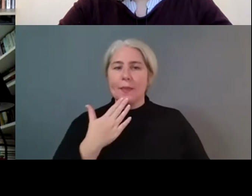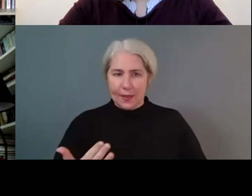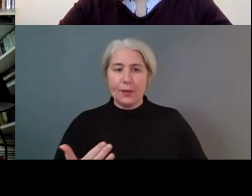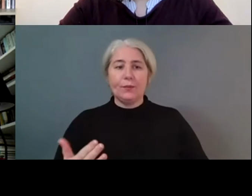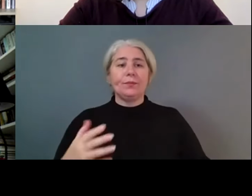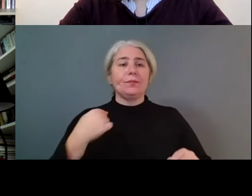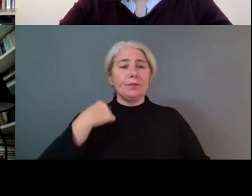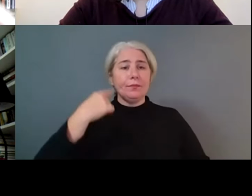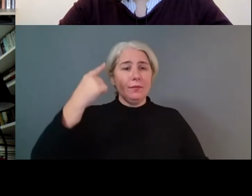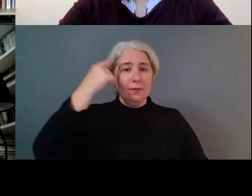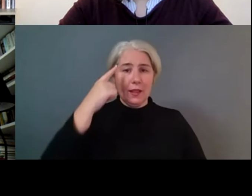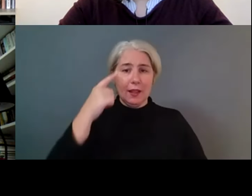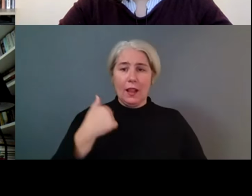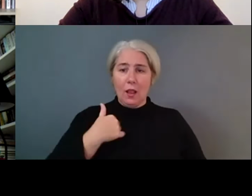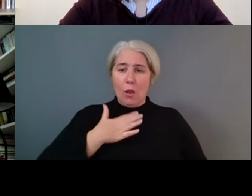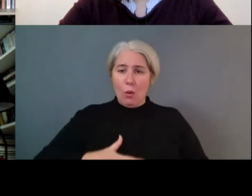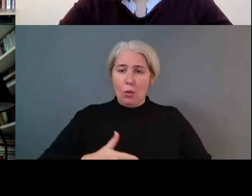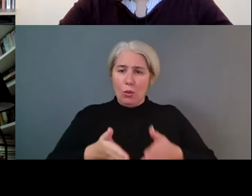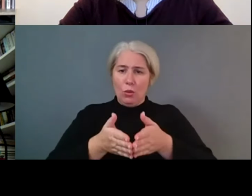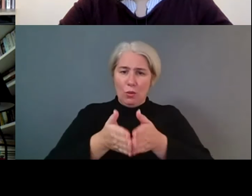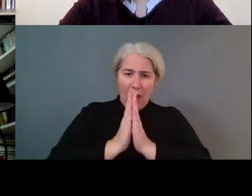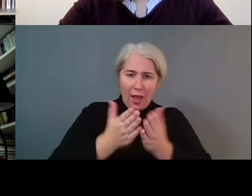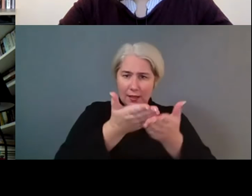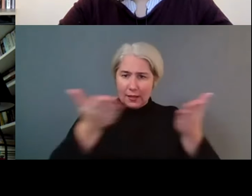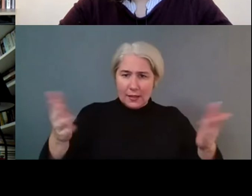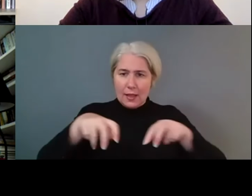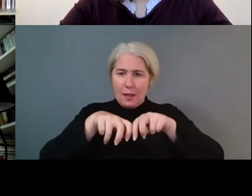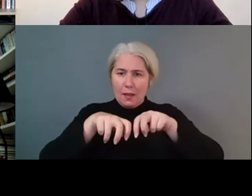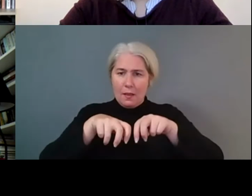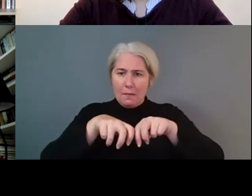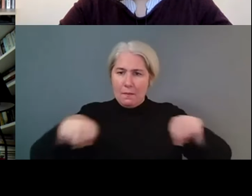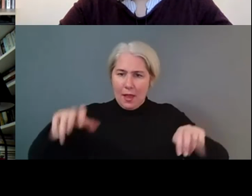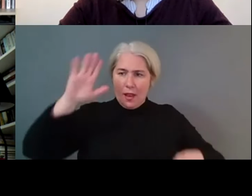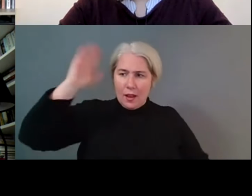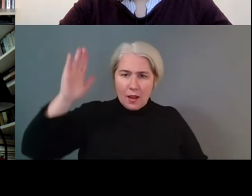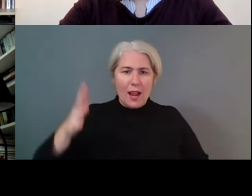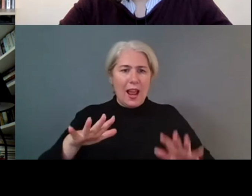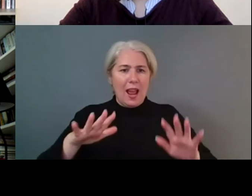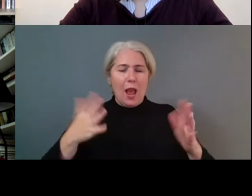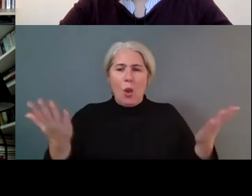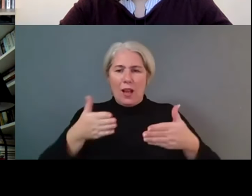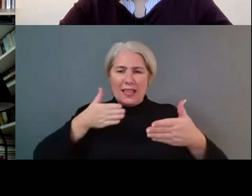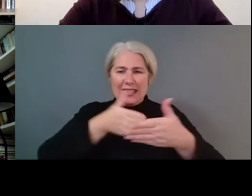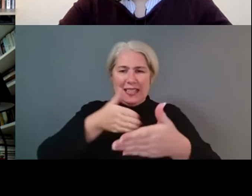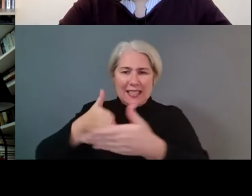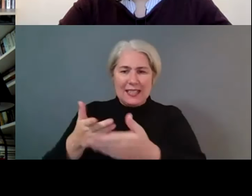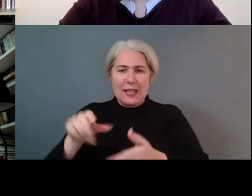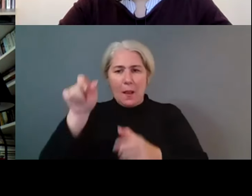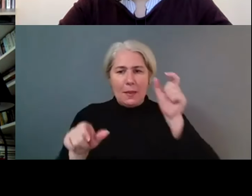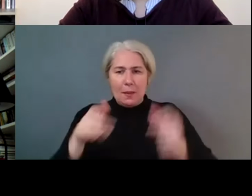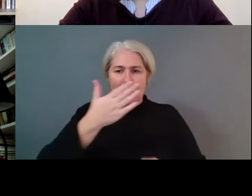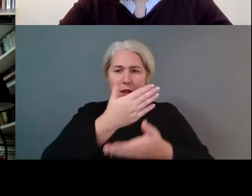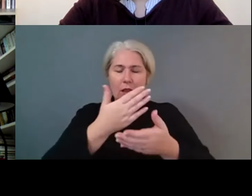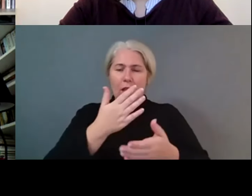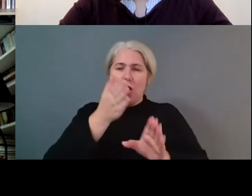the maybe more like discrimination and challenges faced by people with psychosocial disabilities and how to address the issue.